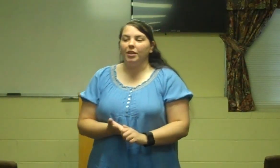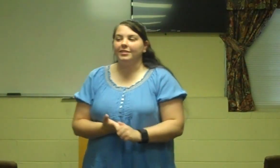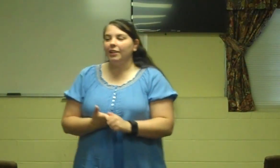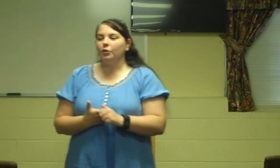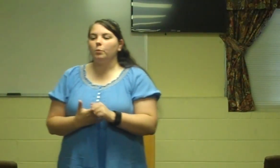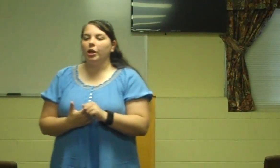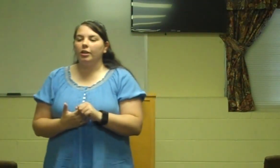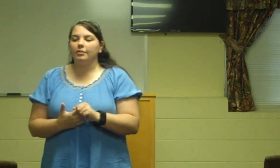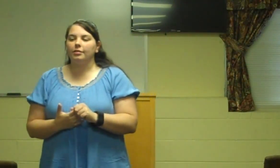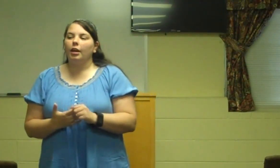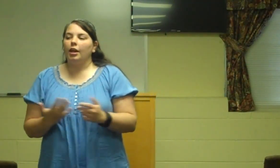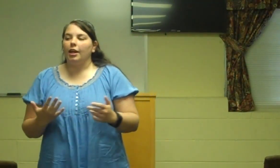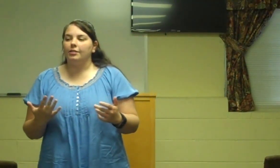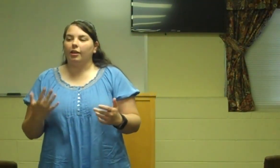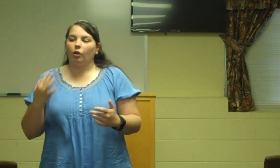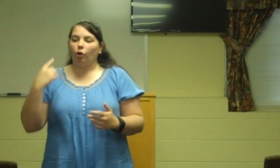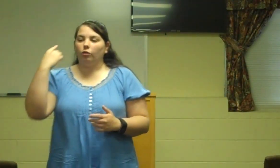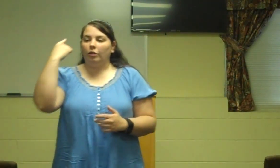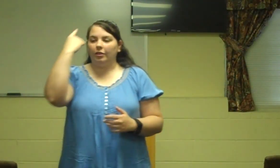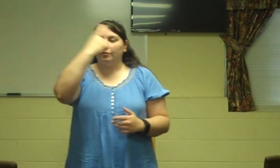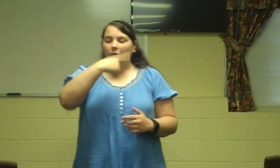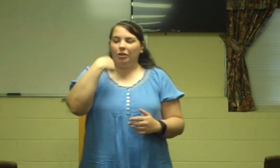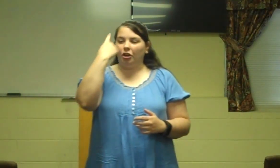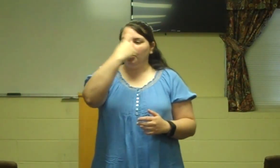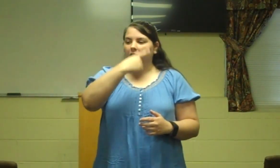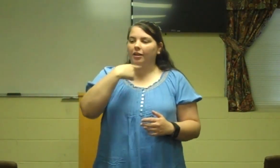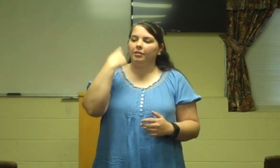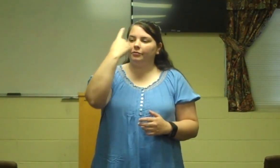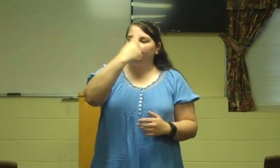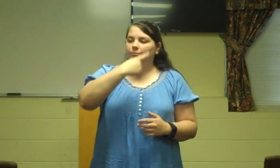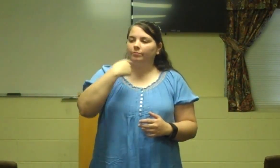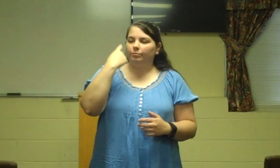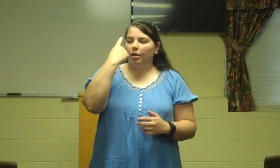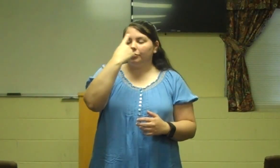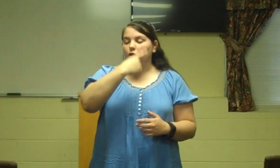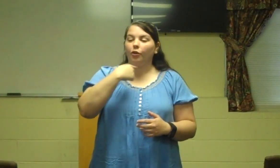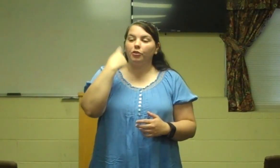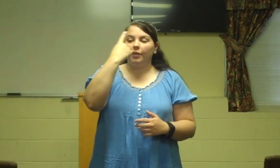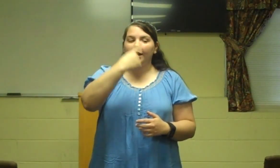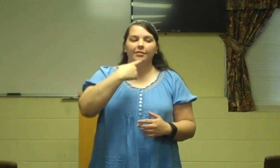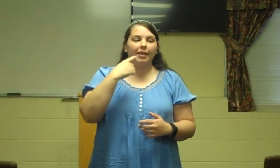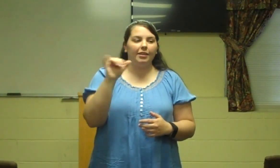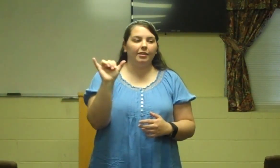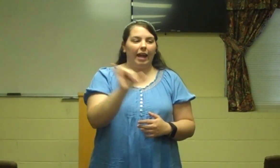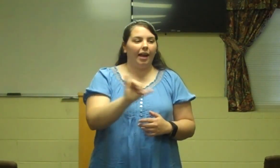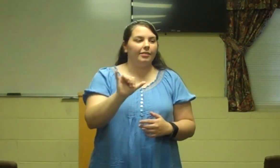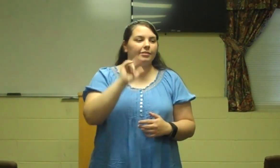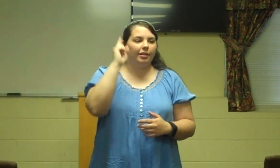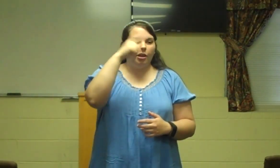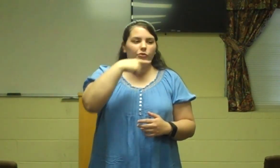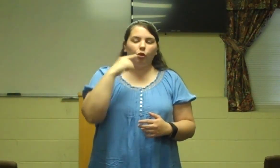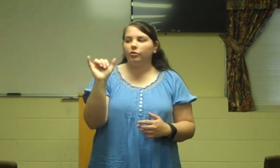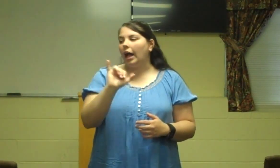So the sign for appearance is like you're gonna do like a circle around your face, and then as, looks